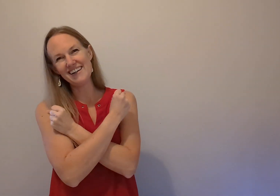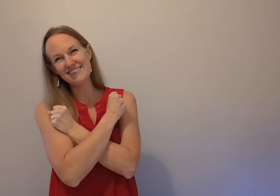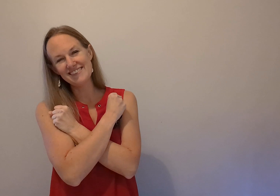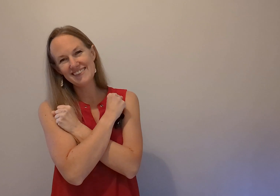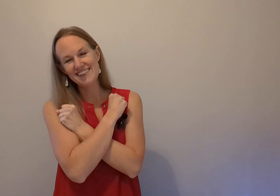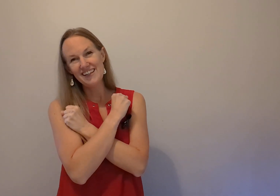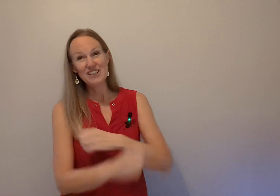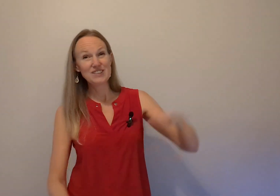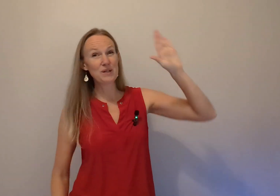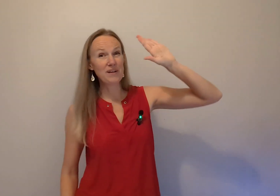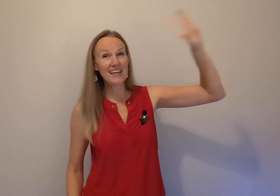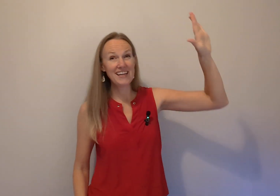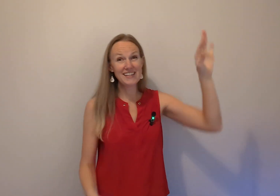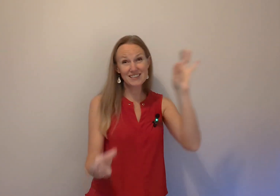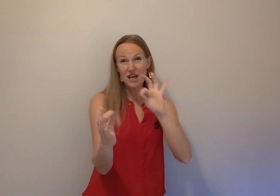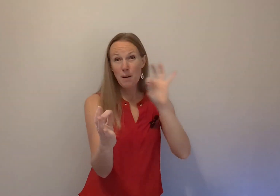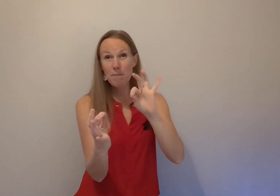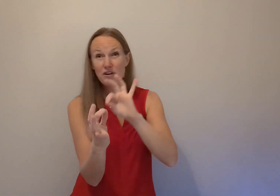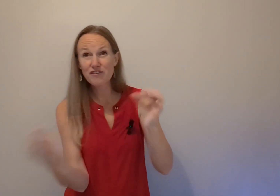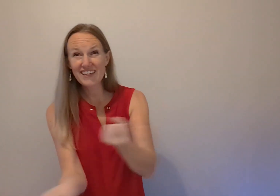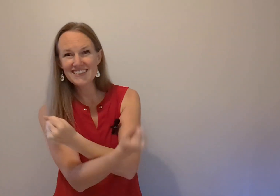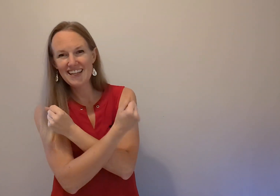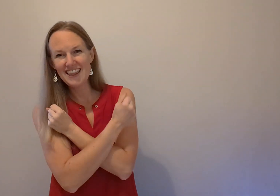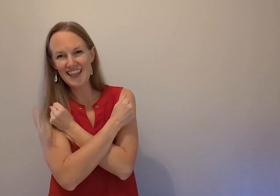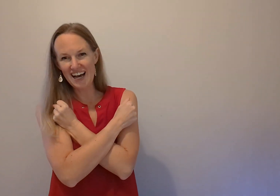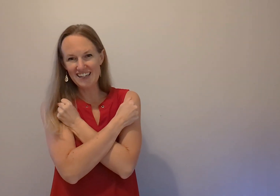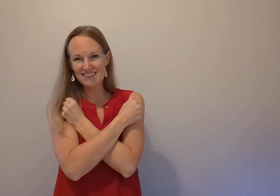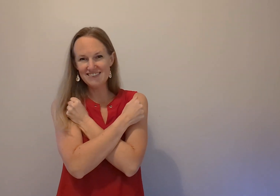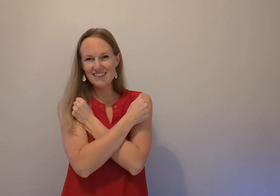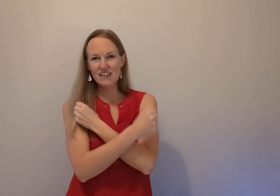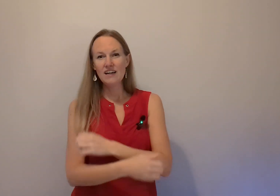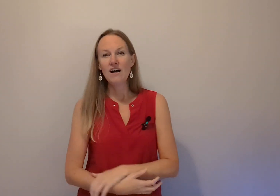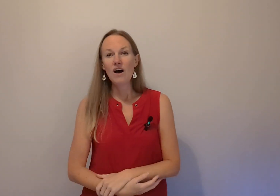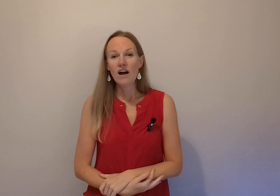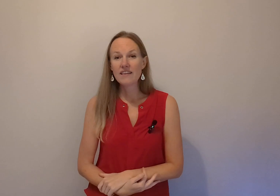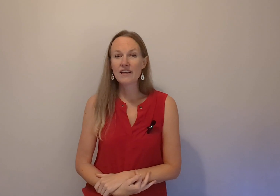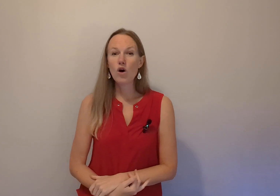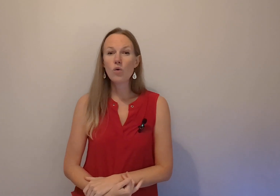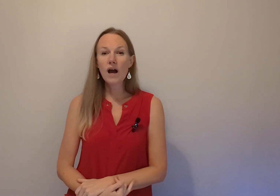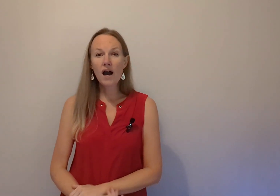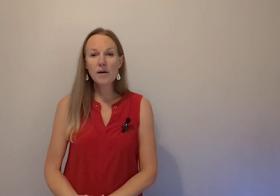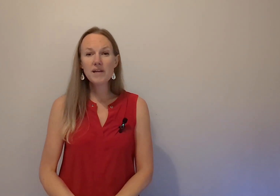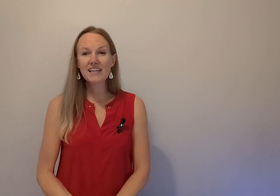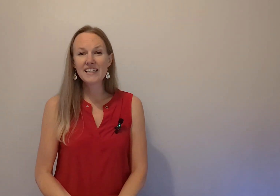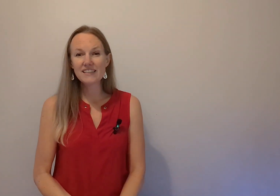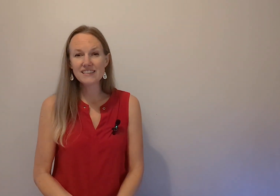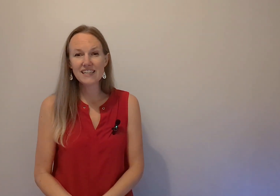love. So his perfect love. And then, oh, come, guilty